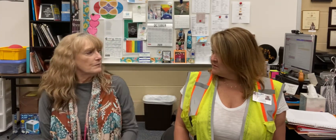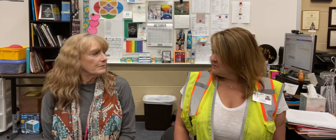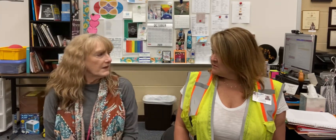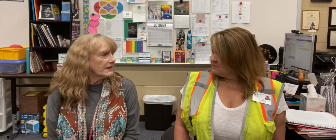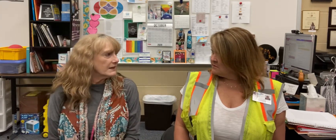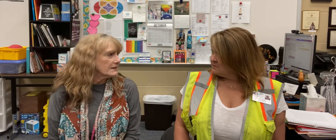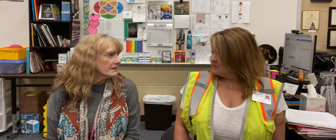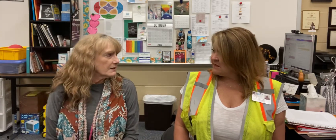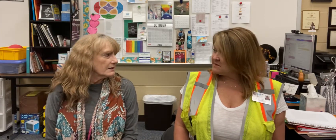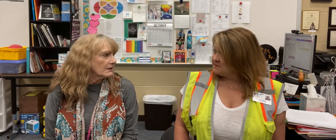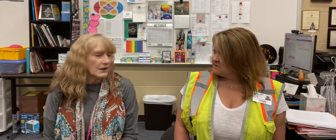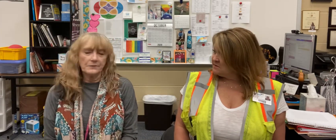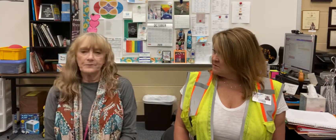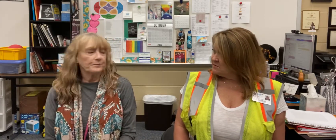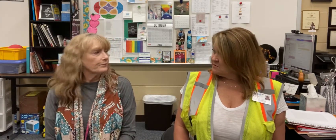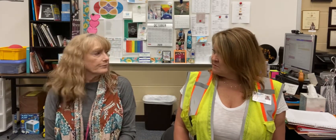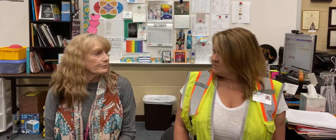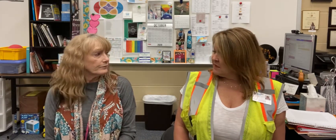I think it is. Yes. Okay.